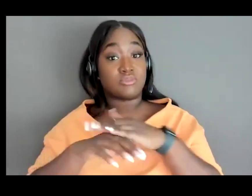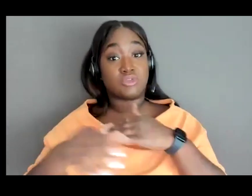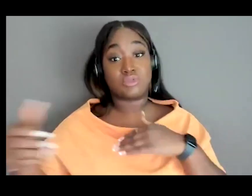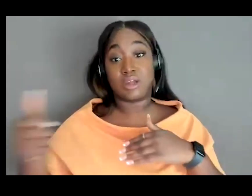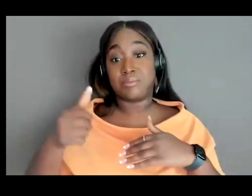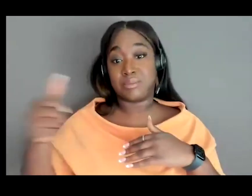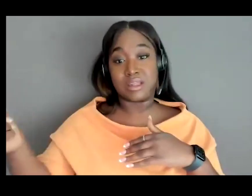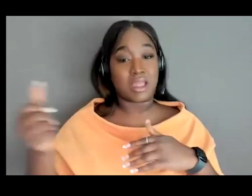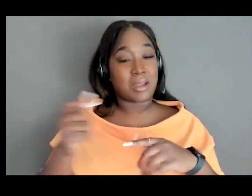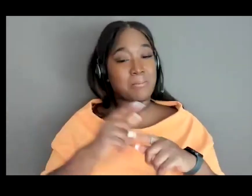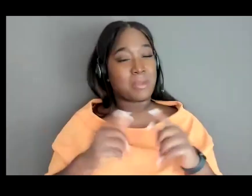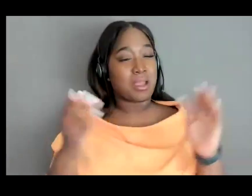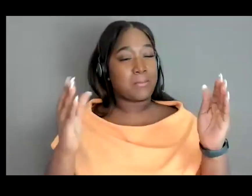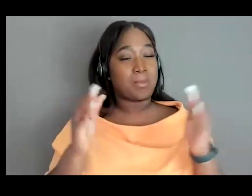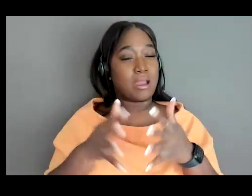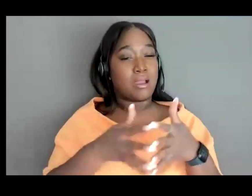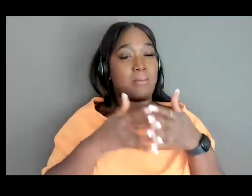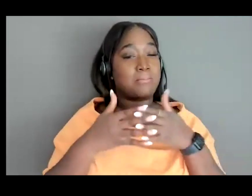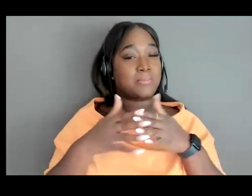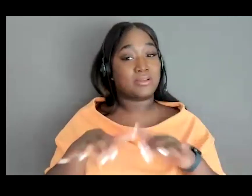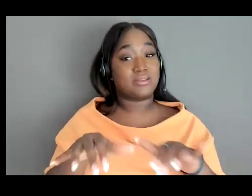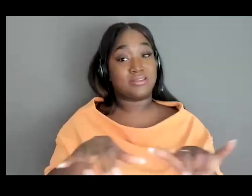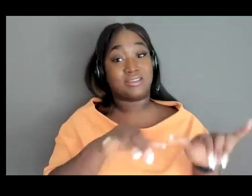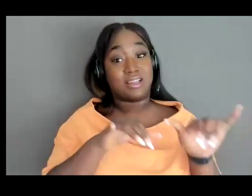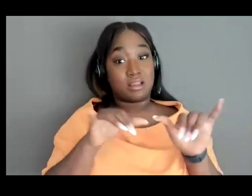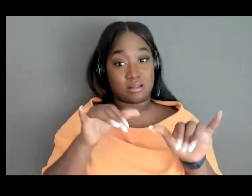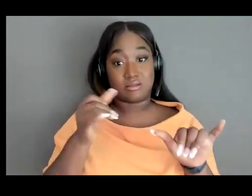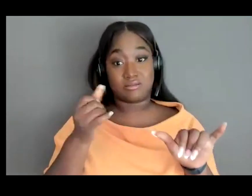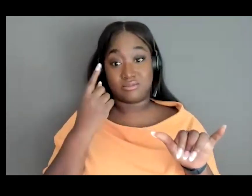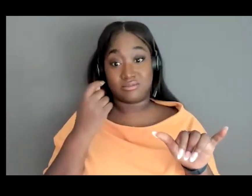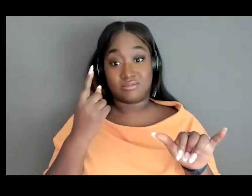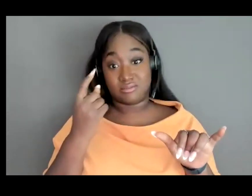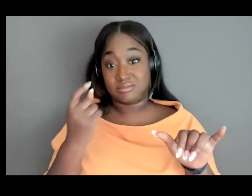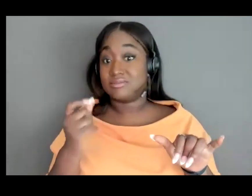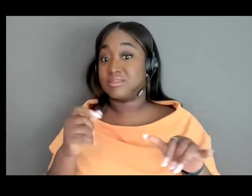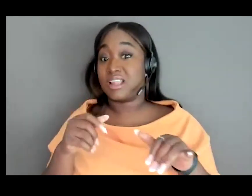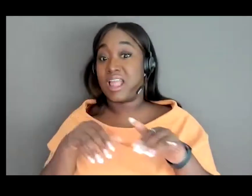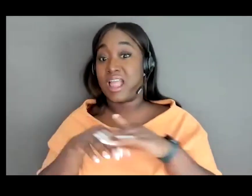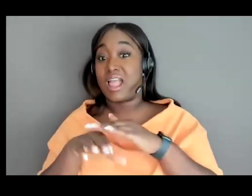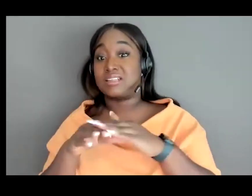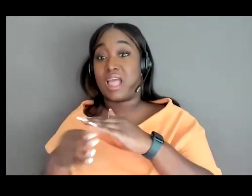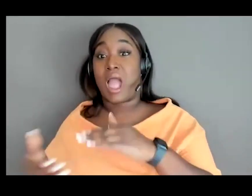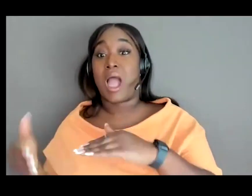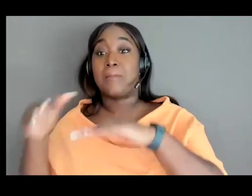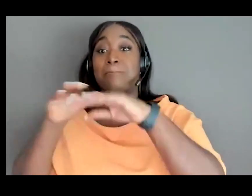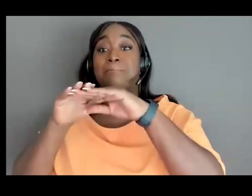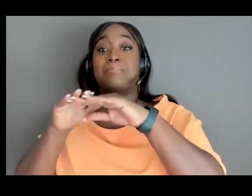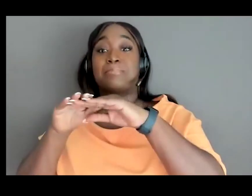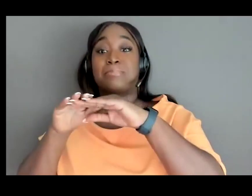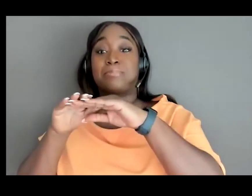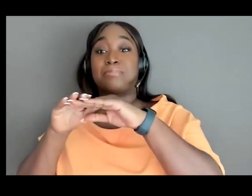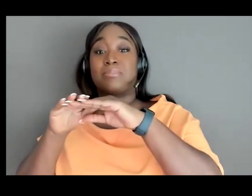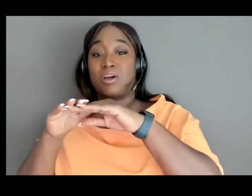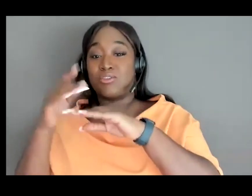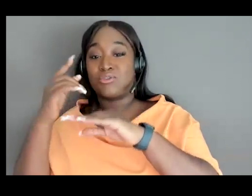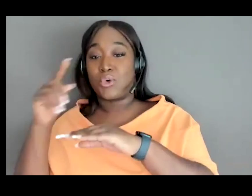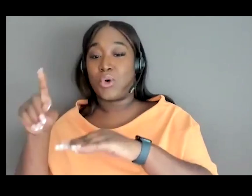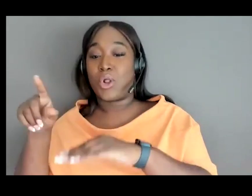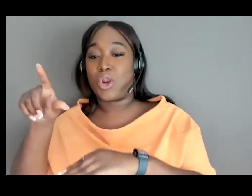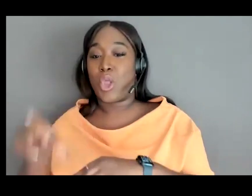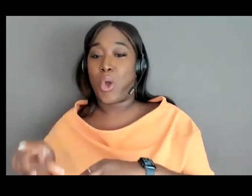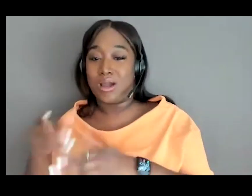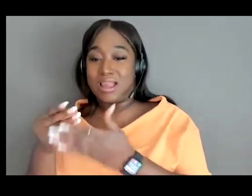But even if access is going down overall, access is going up now for lower income people. And